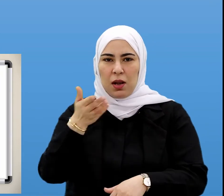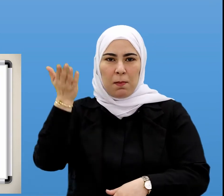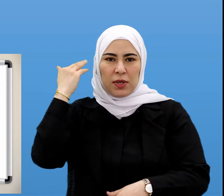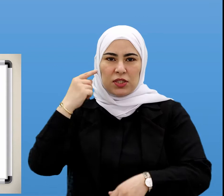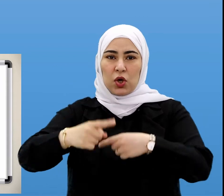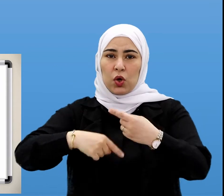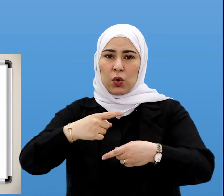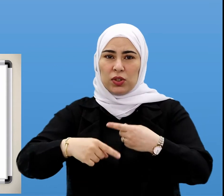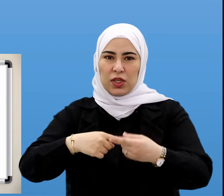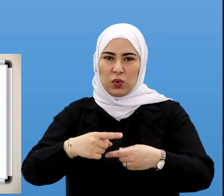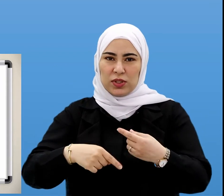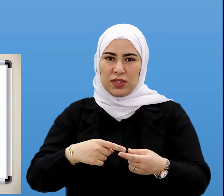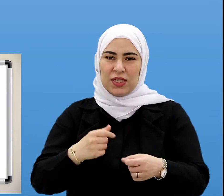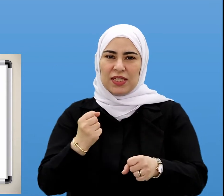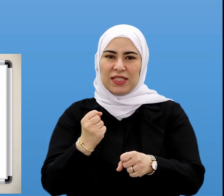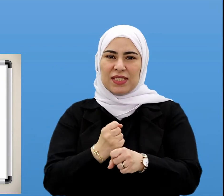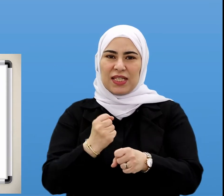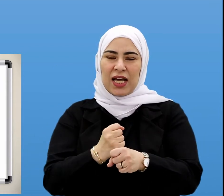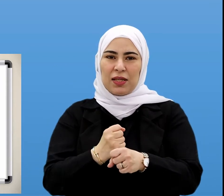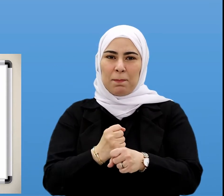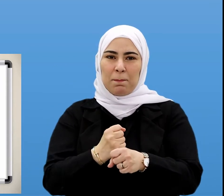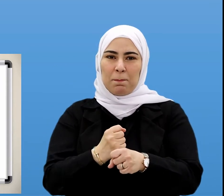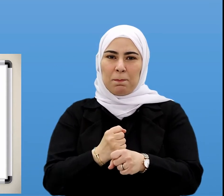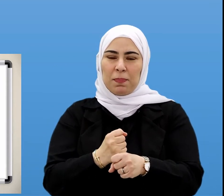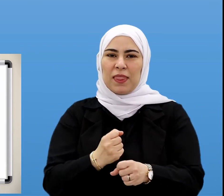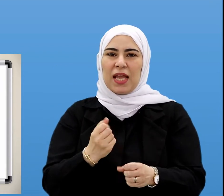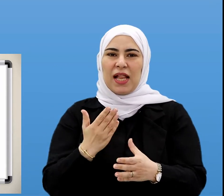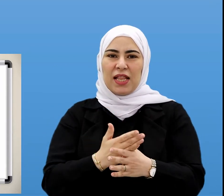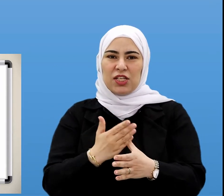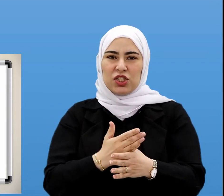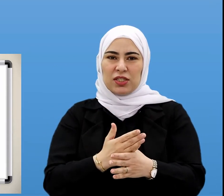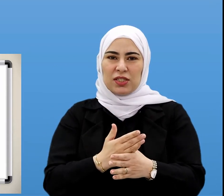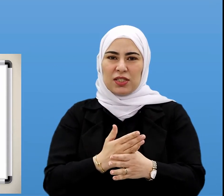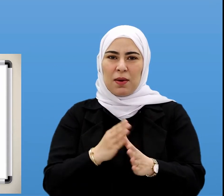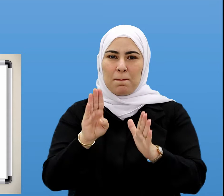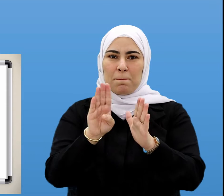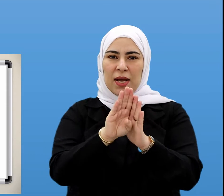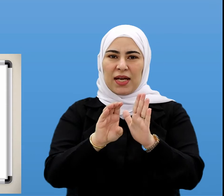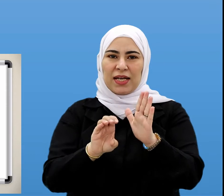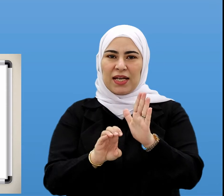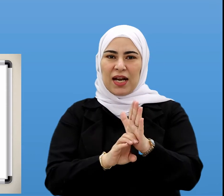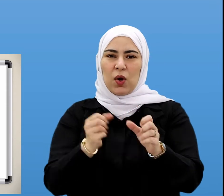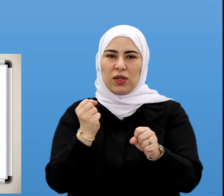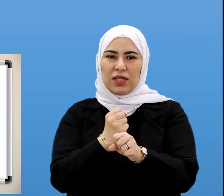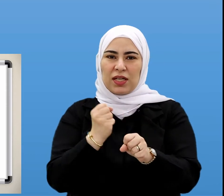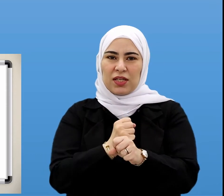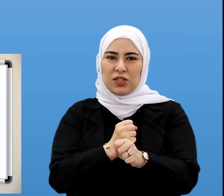about background actions. Here's an example. It was a rainy afternoon. We were